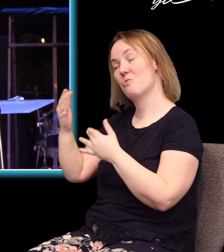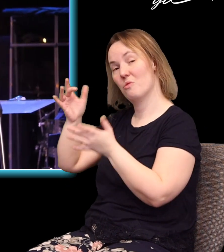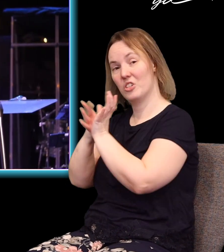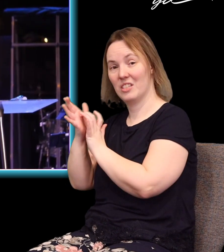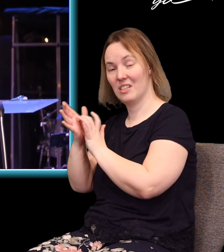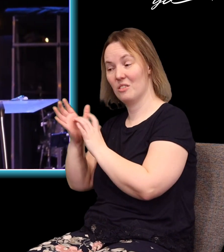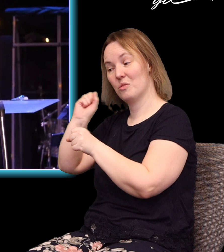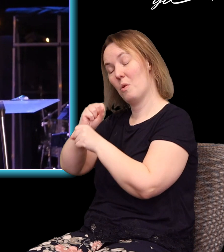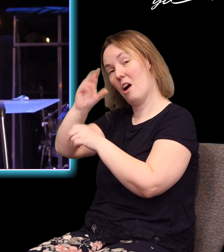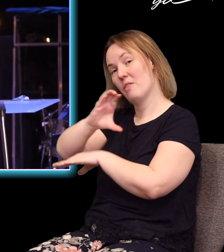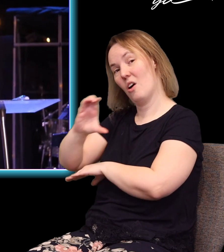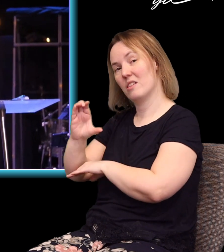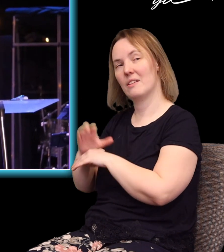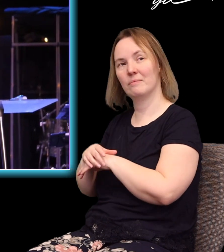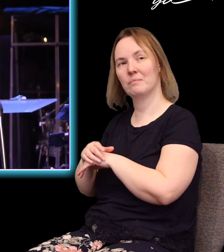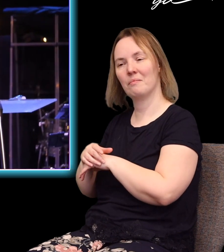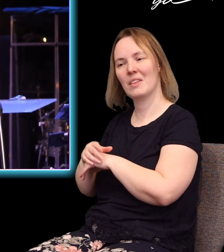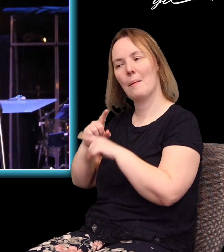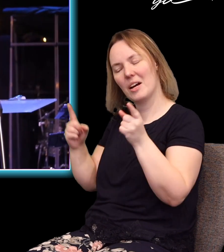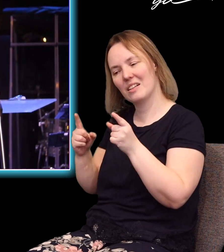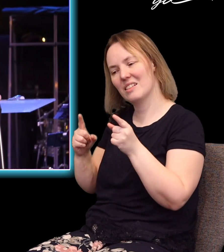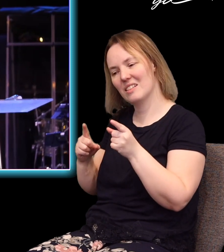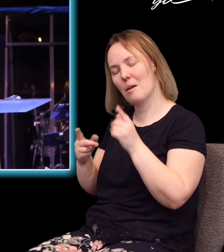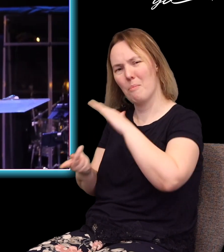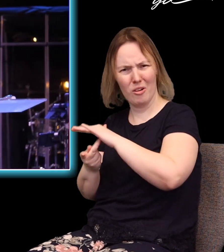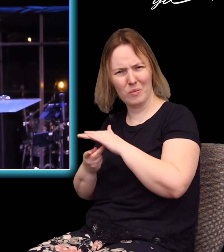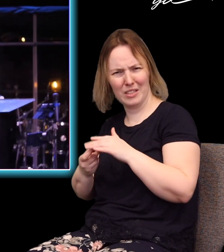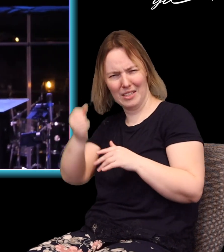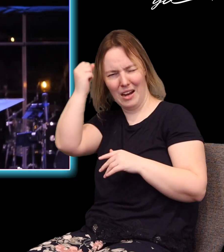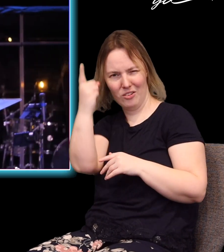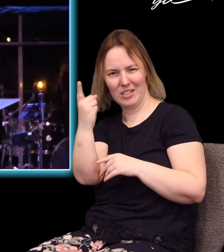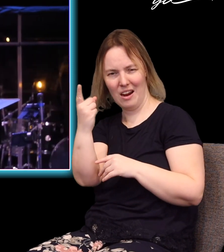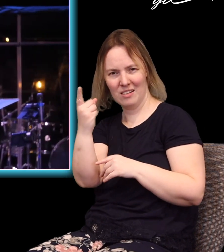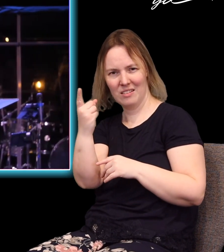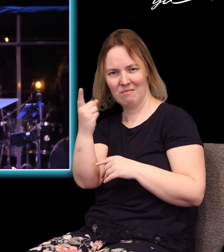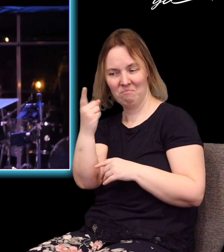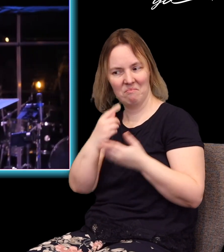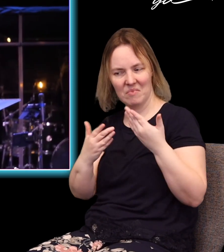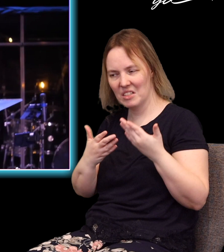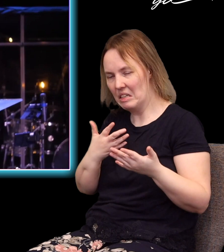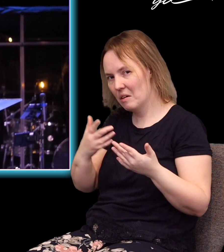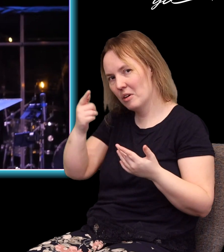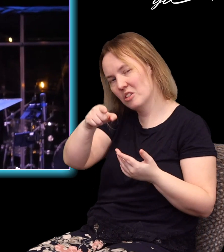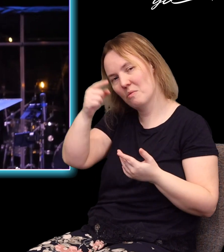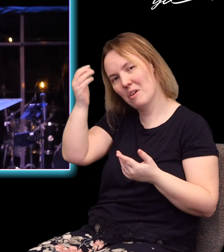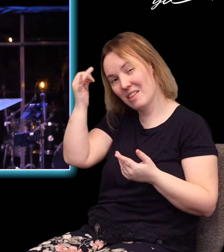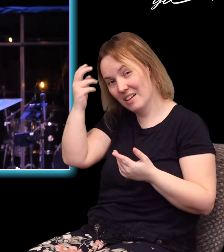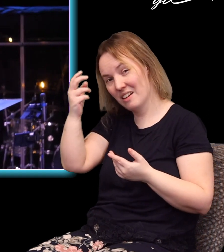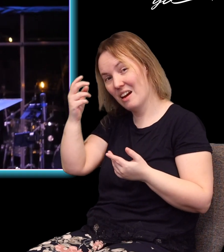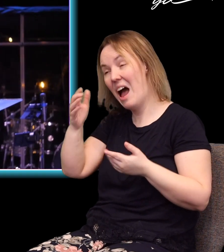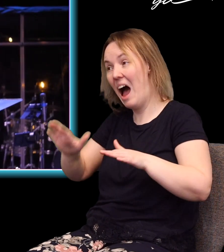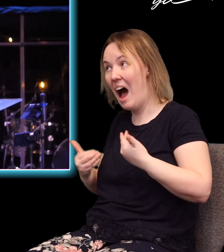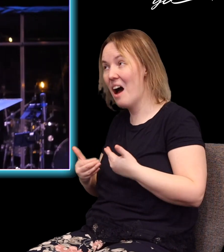in His work on the cross. And he also wants us to understand, despite what we may think, how God the